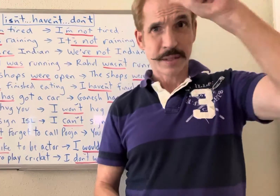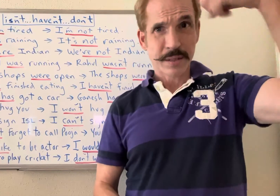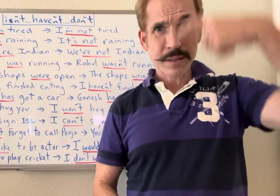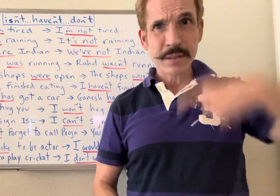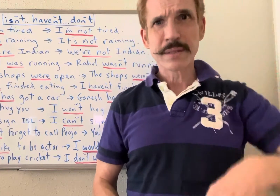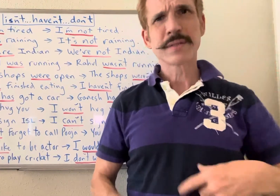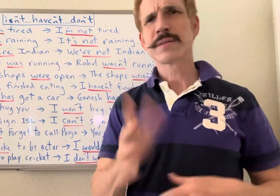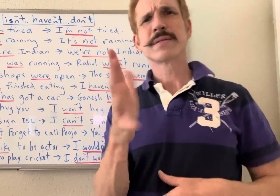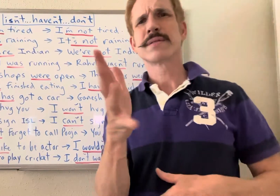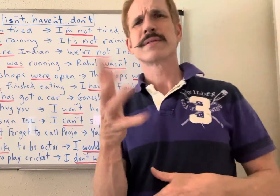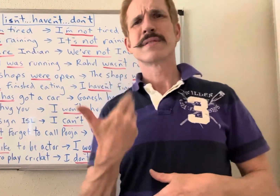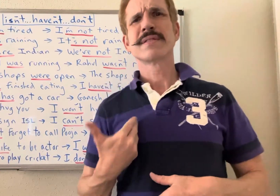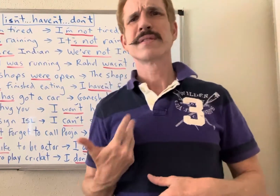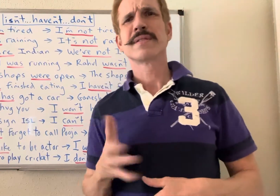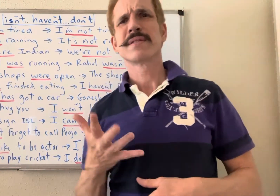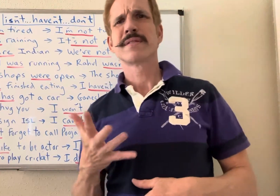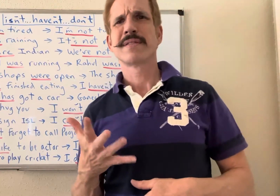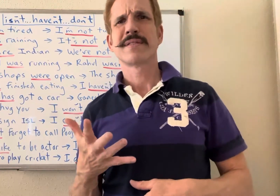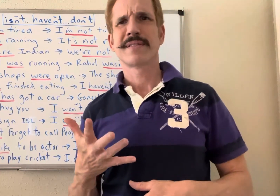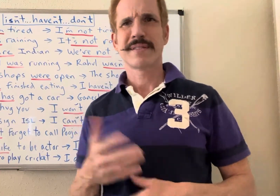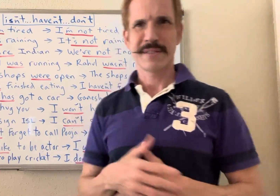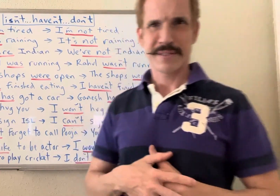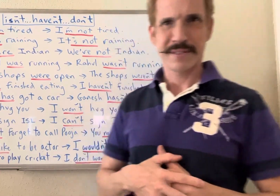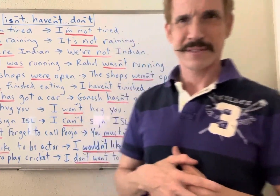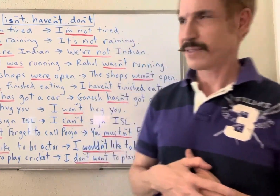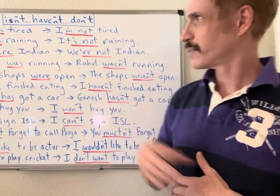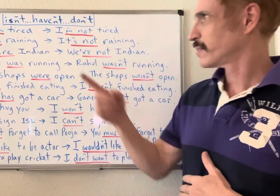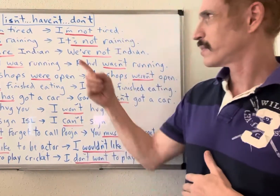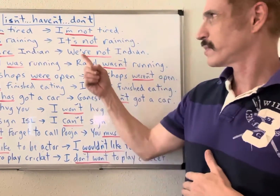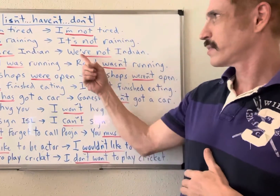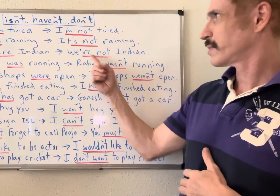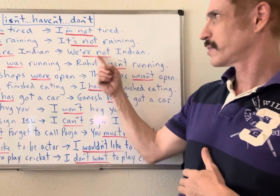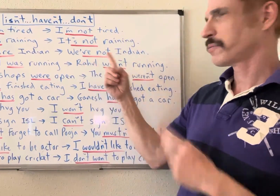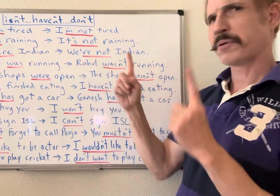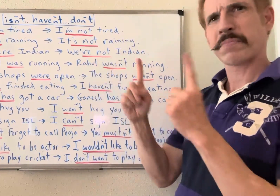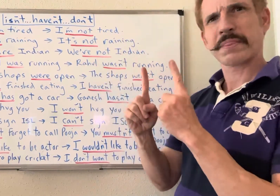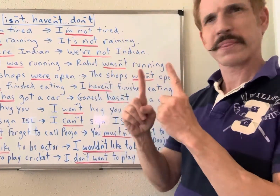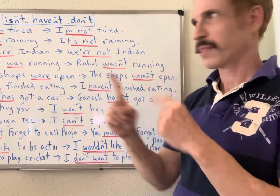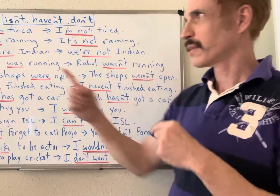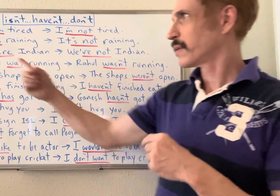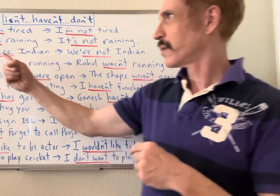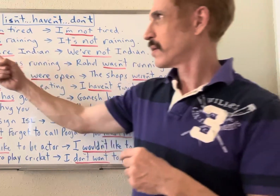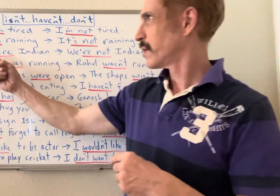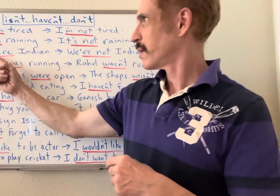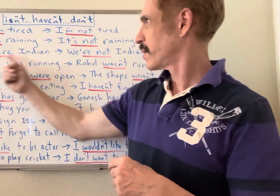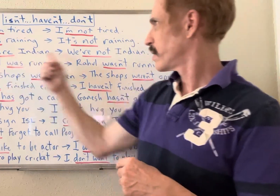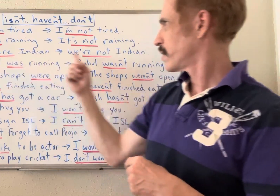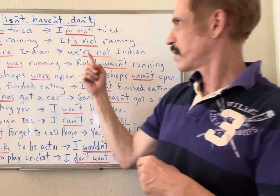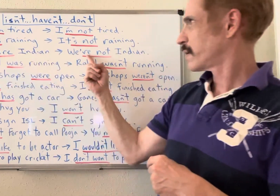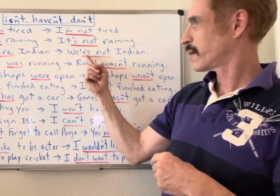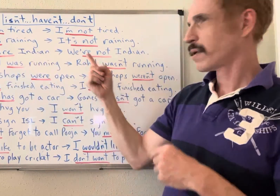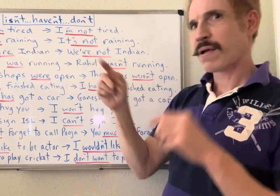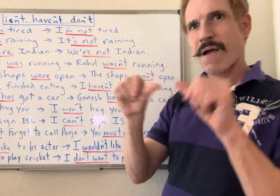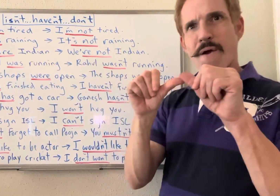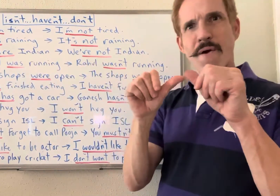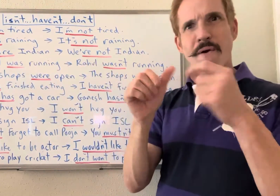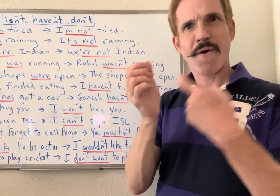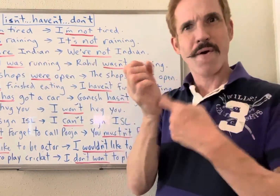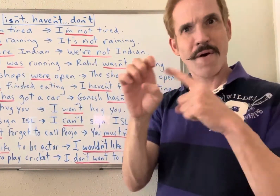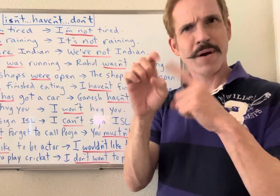$148,000. Okay? And so box two, or box three, would have $148,000, and I can't remember, I think it was $600 or $900, I